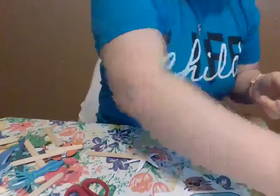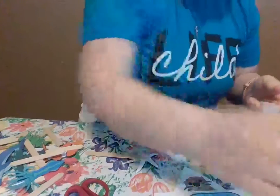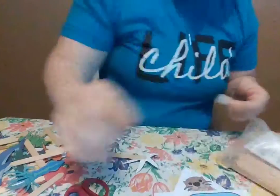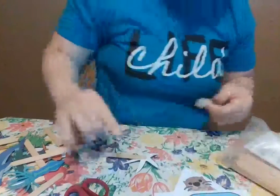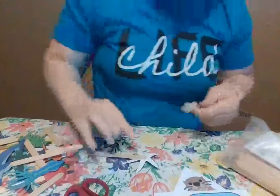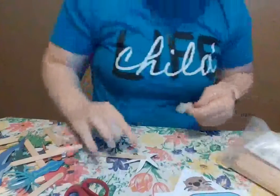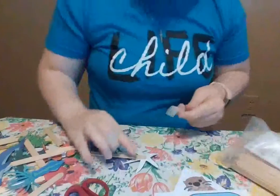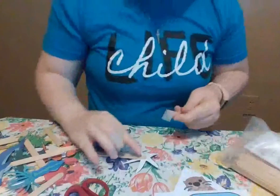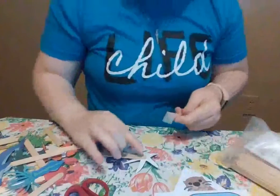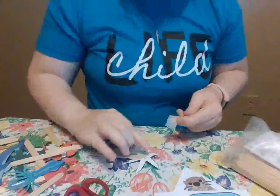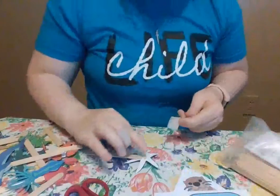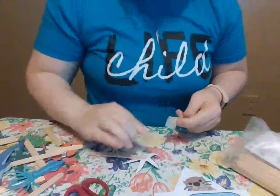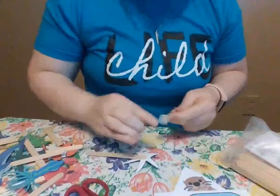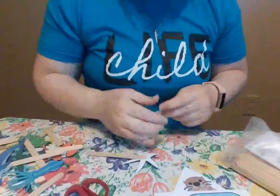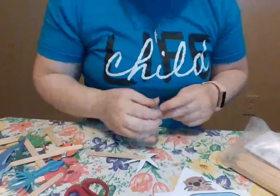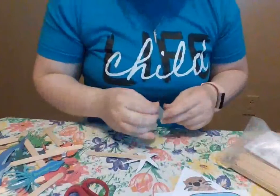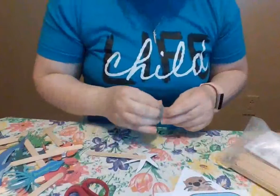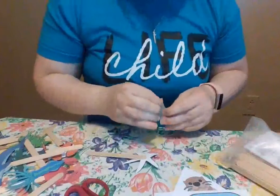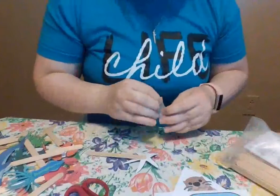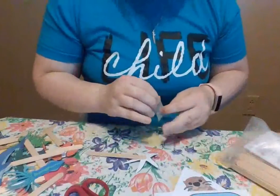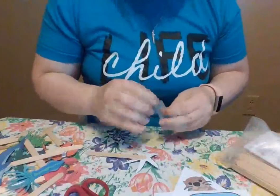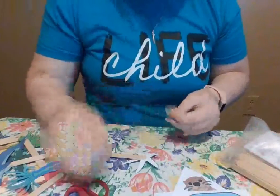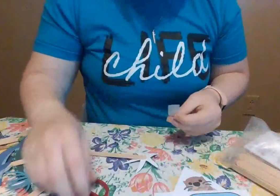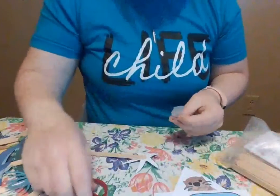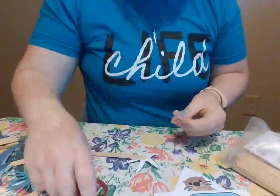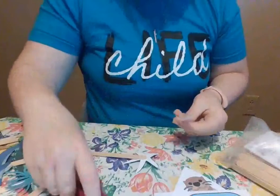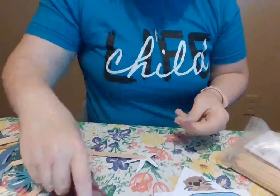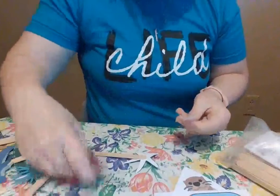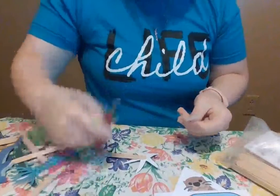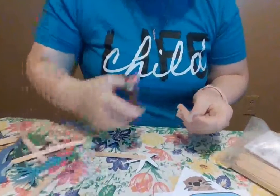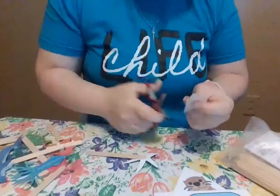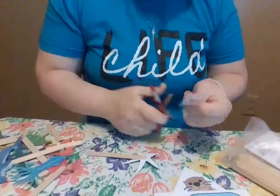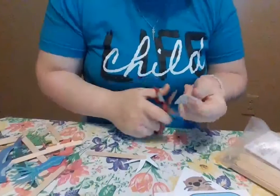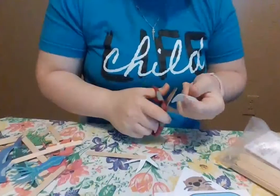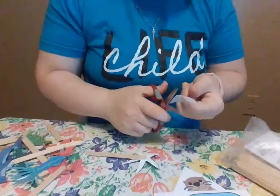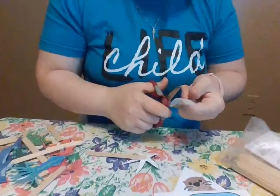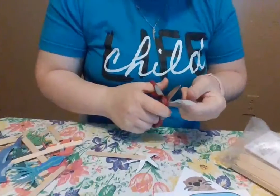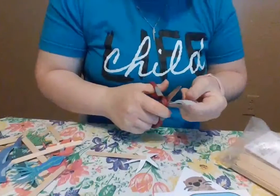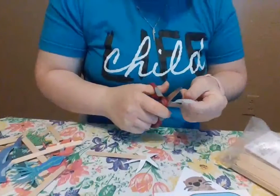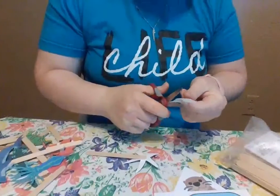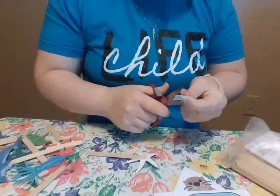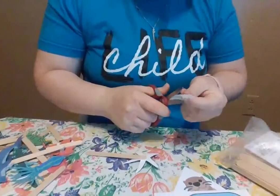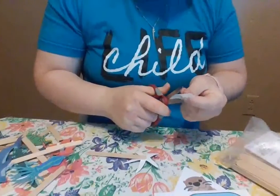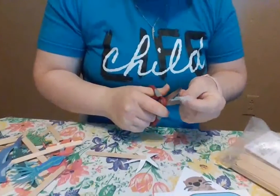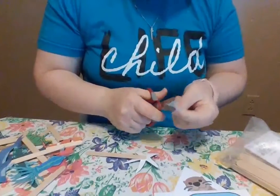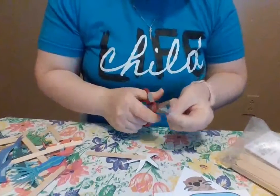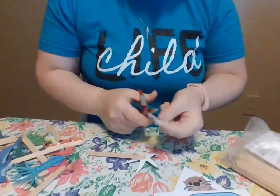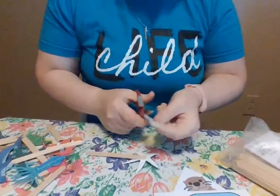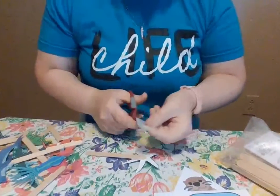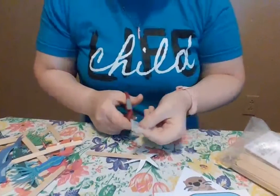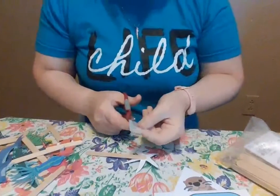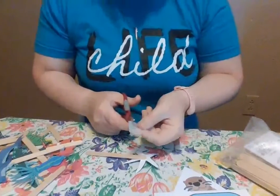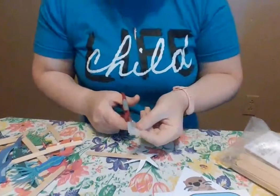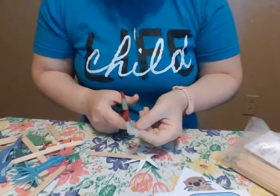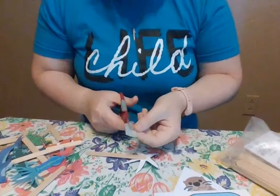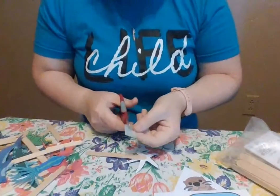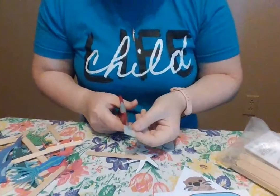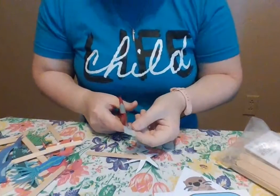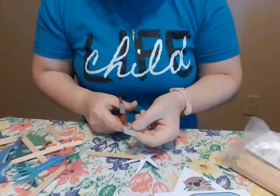And since this one is going to be really hard to get it taped onto because it's so thin, I'm actually going to cut the piece of